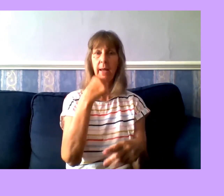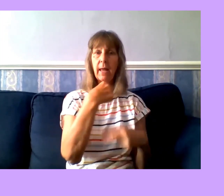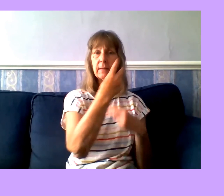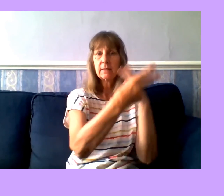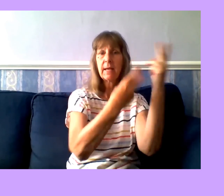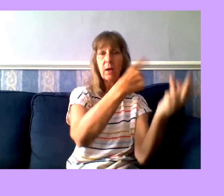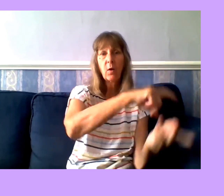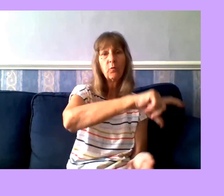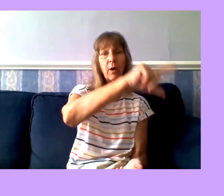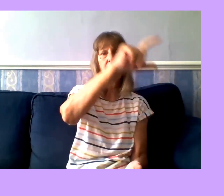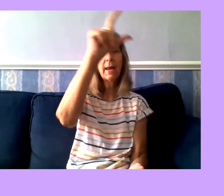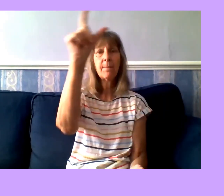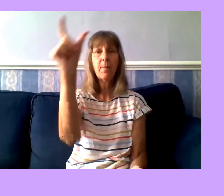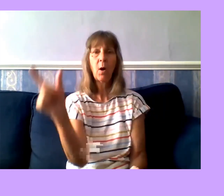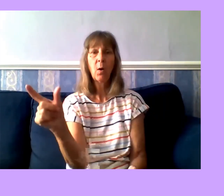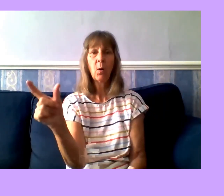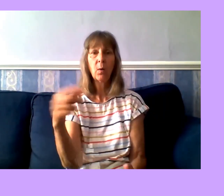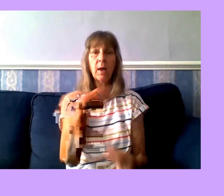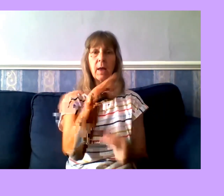I can